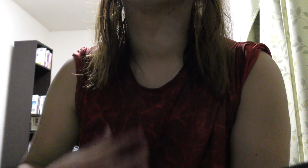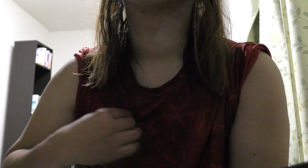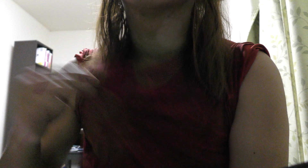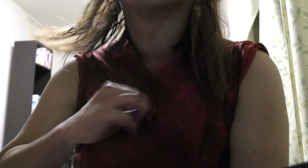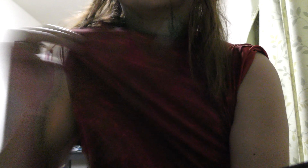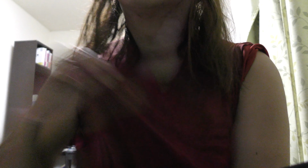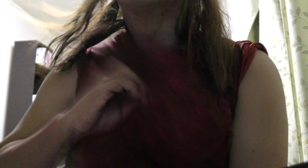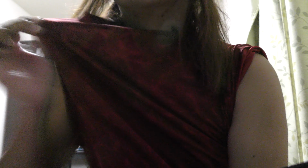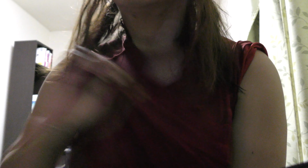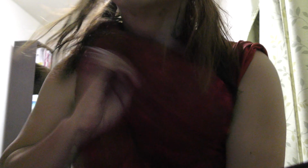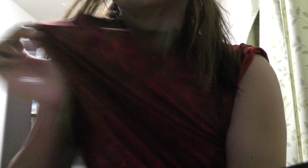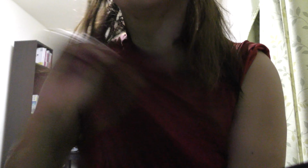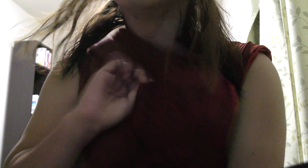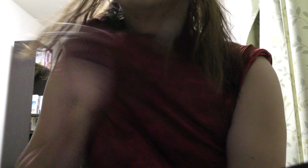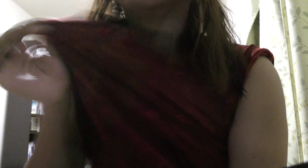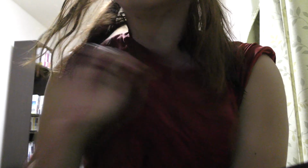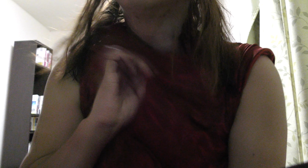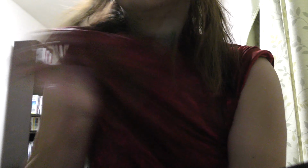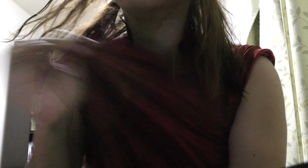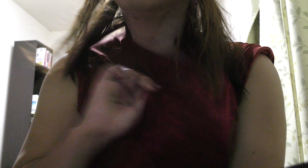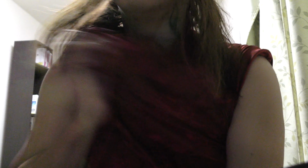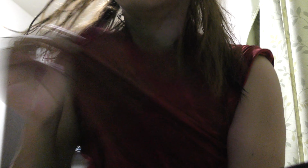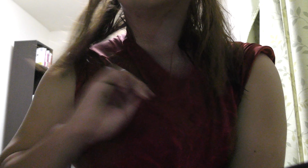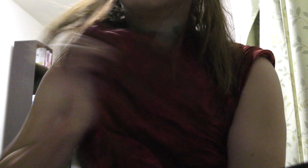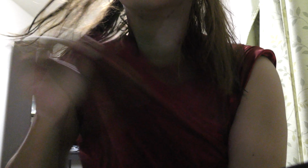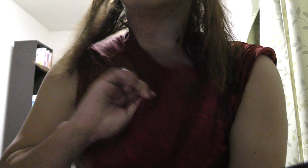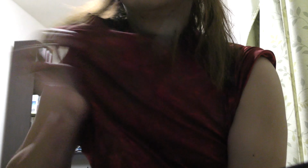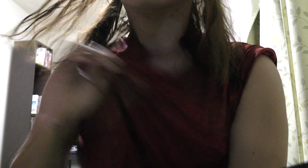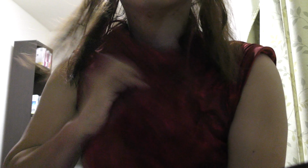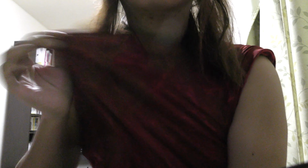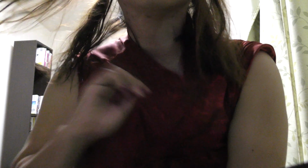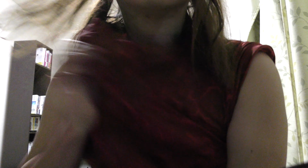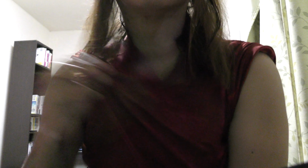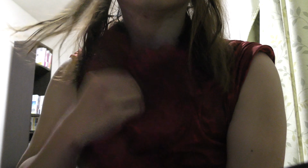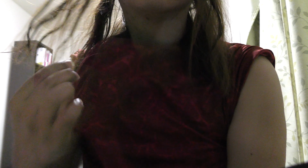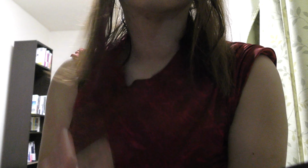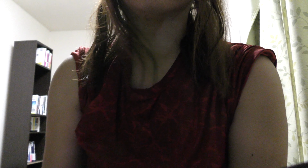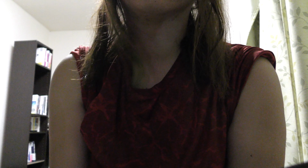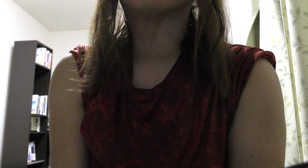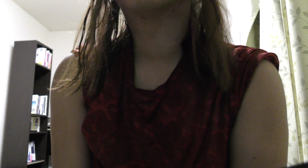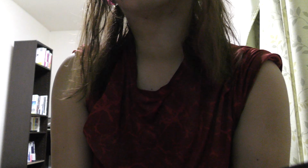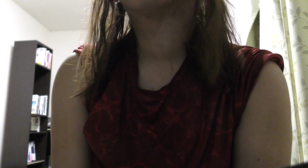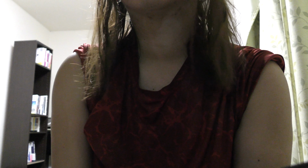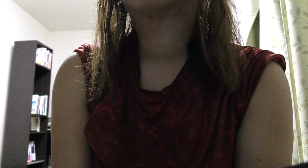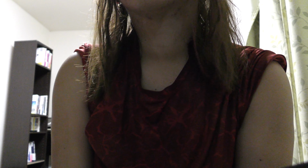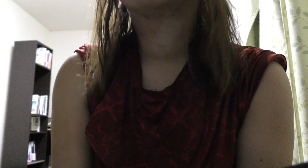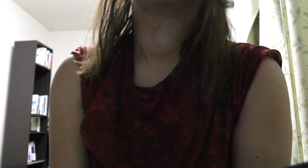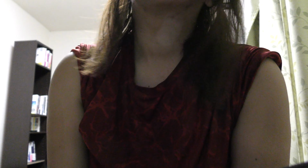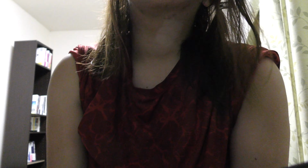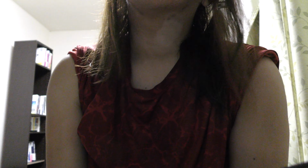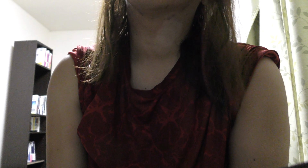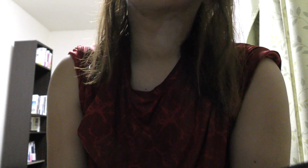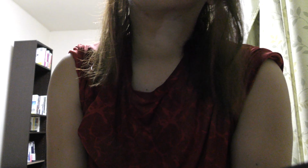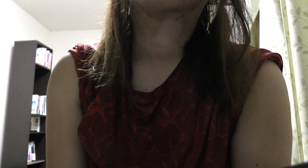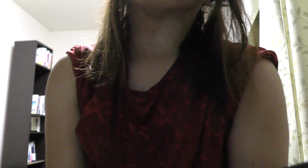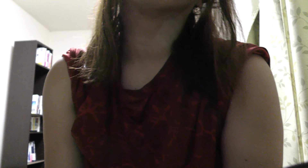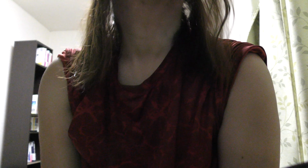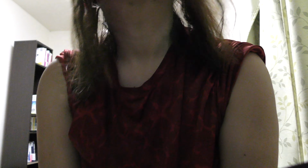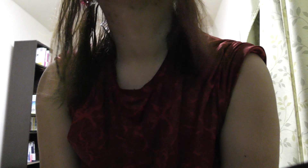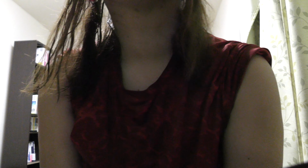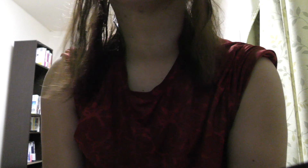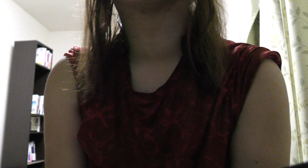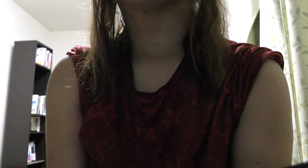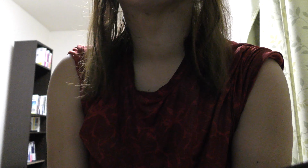this